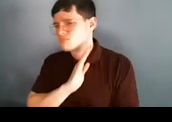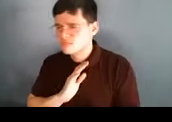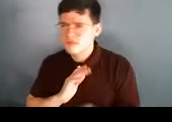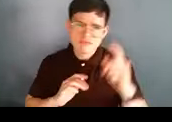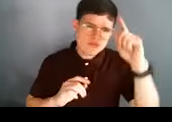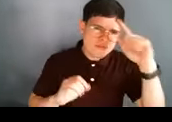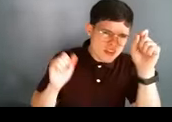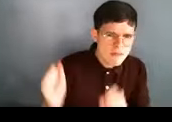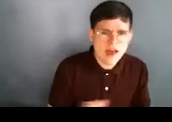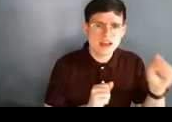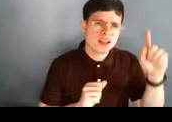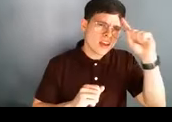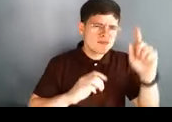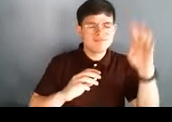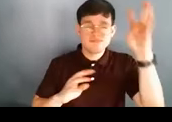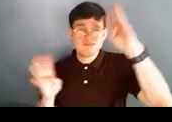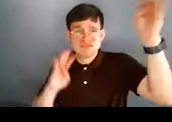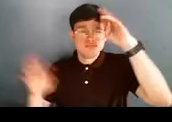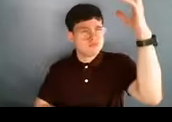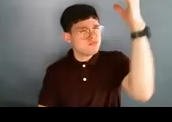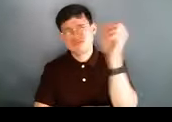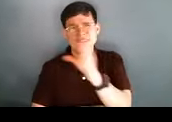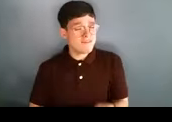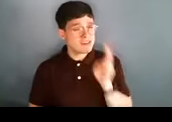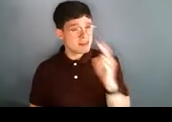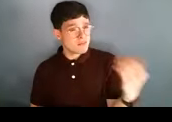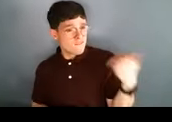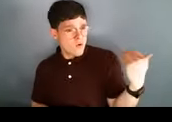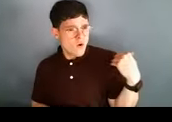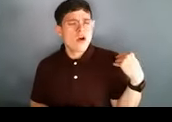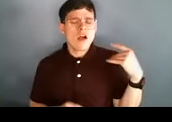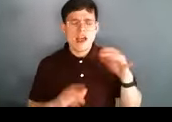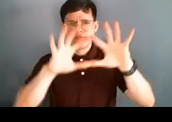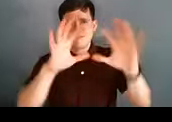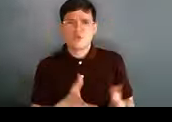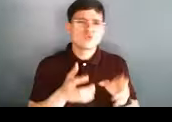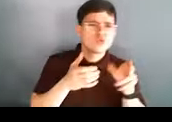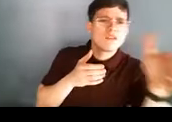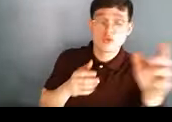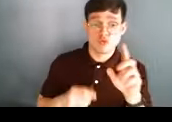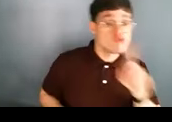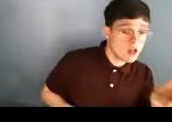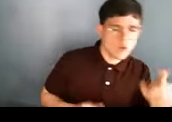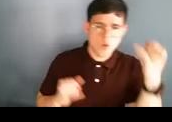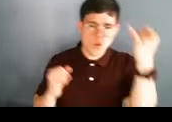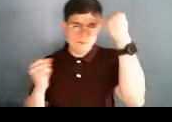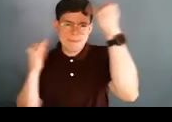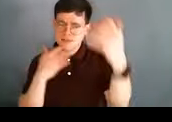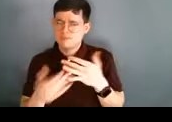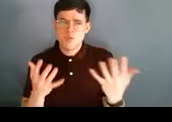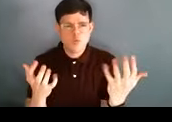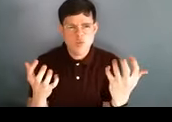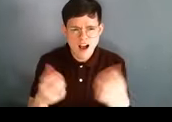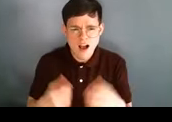wild, out-there, never-before-seen concepts and future universes, real or imagined. Ultimately, we